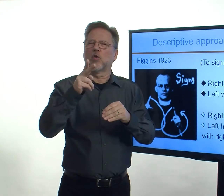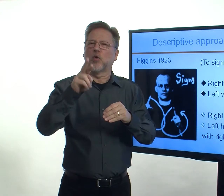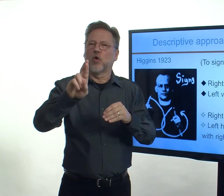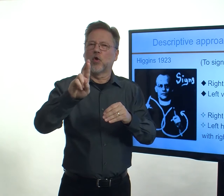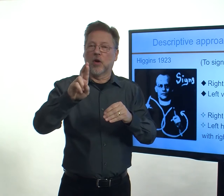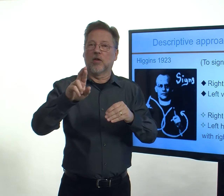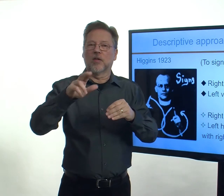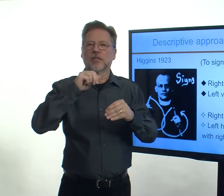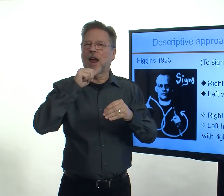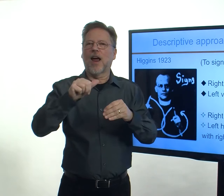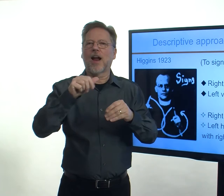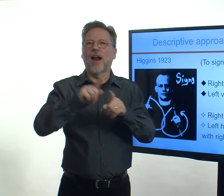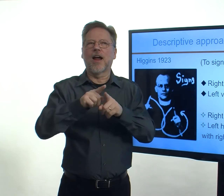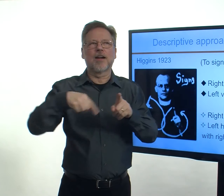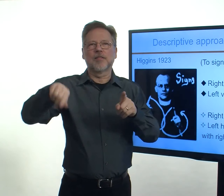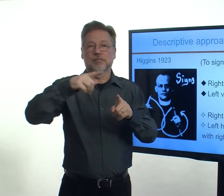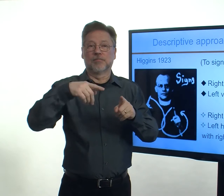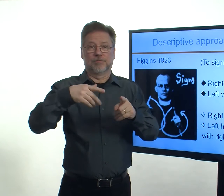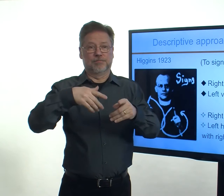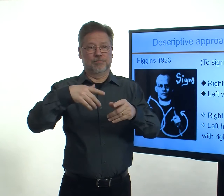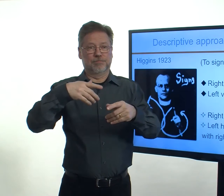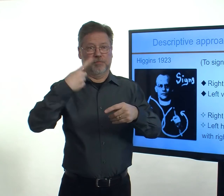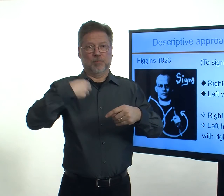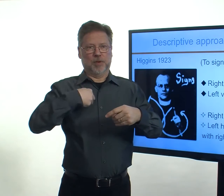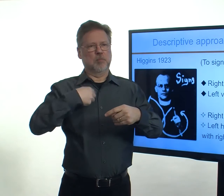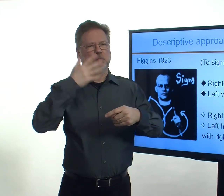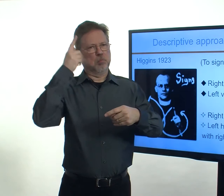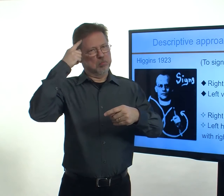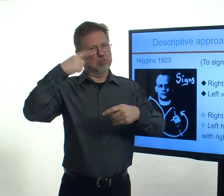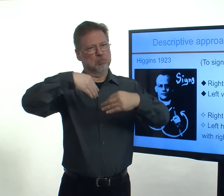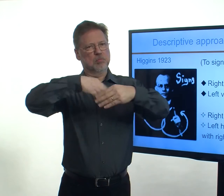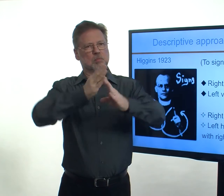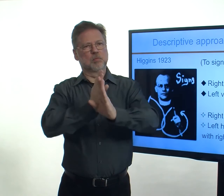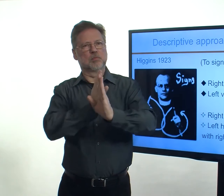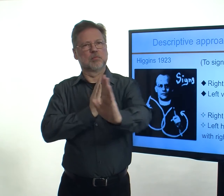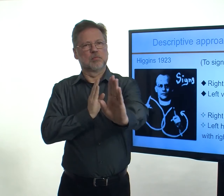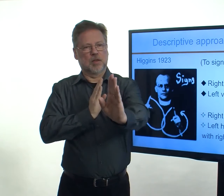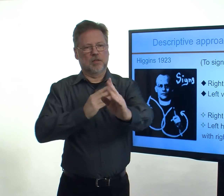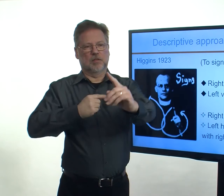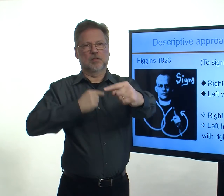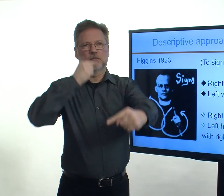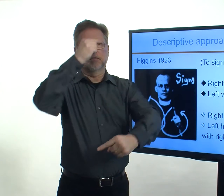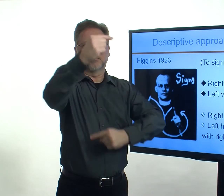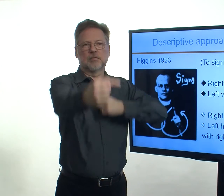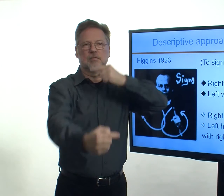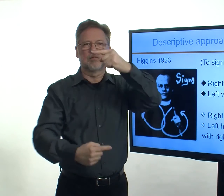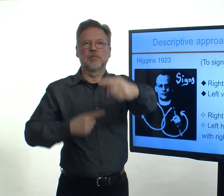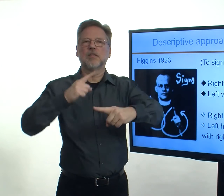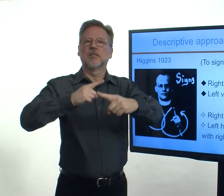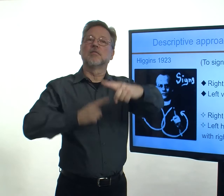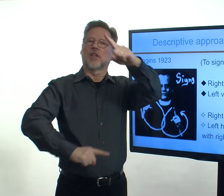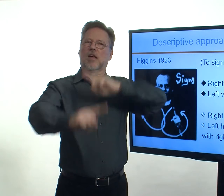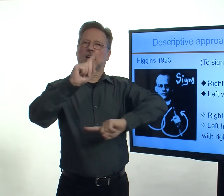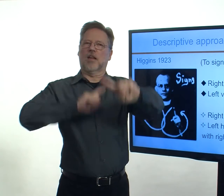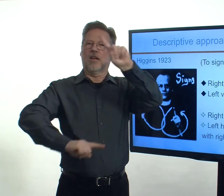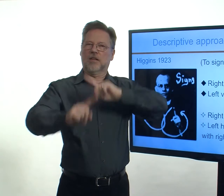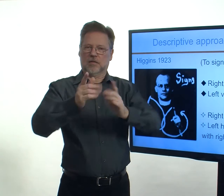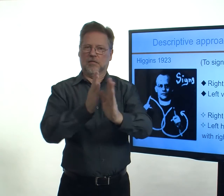contour, which wasn't the same as the standard form. For me, I think of the sign as moving on a plane perpendicular to the body,